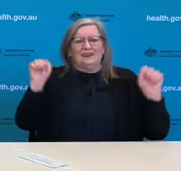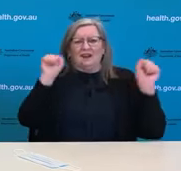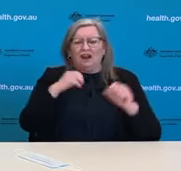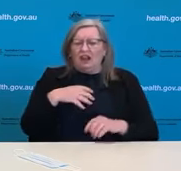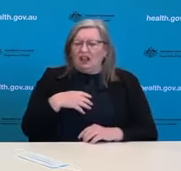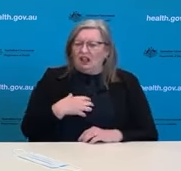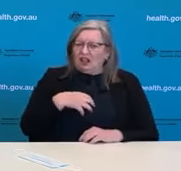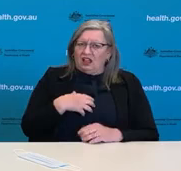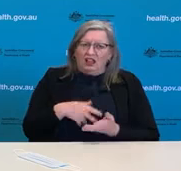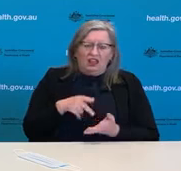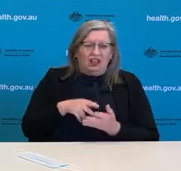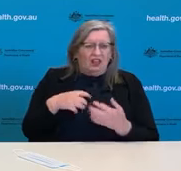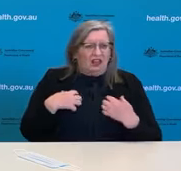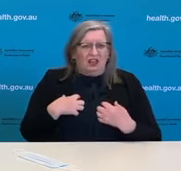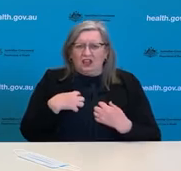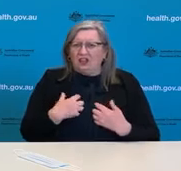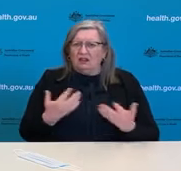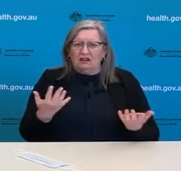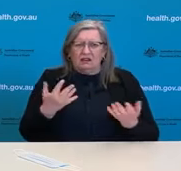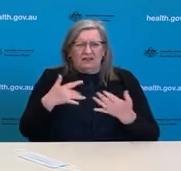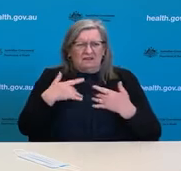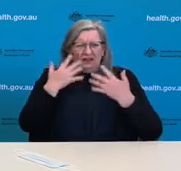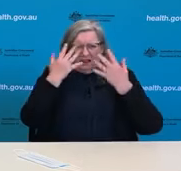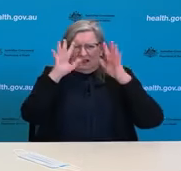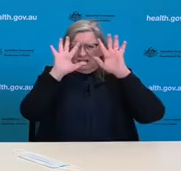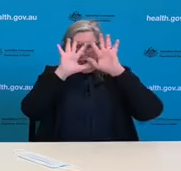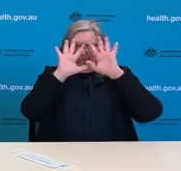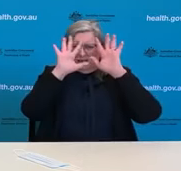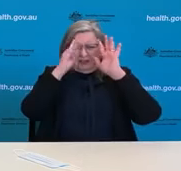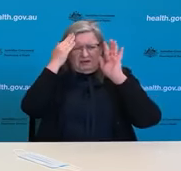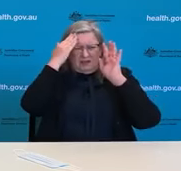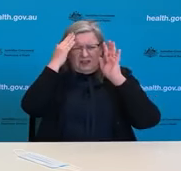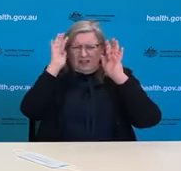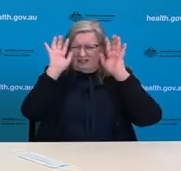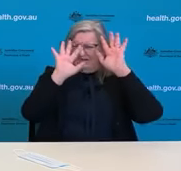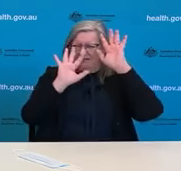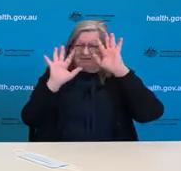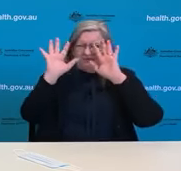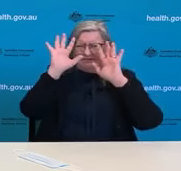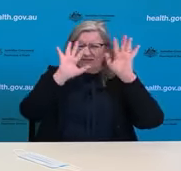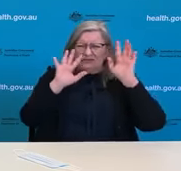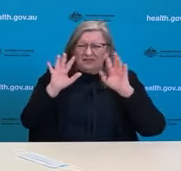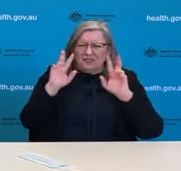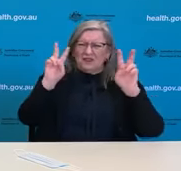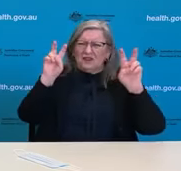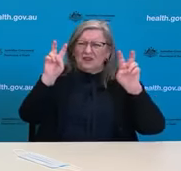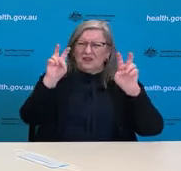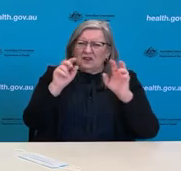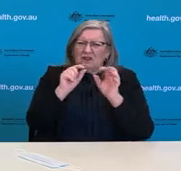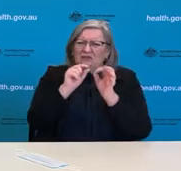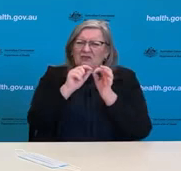and feeling very cloudy in your mind, what we call brain fog.